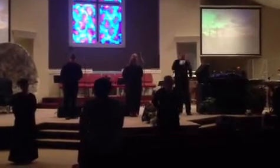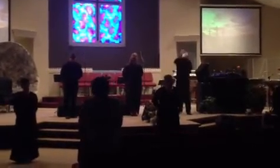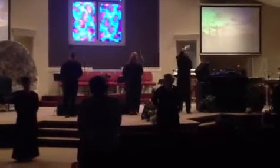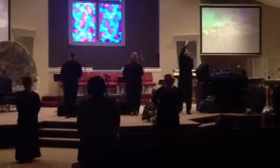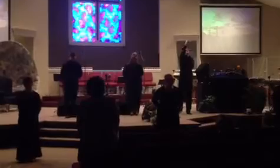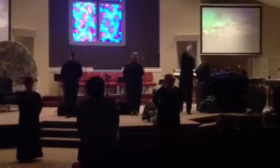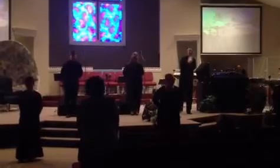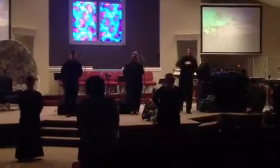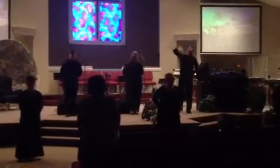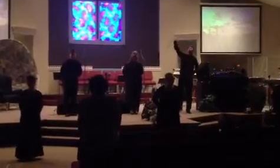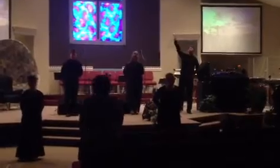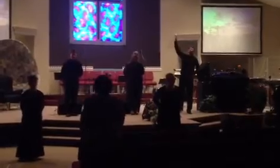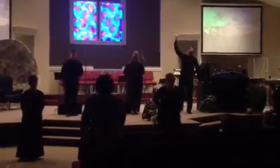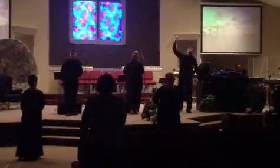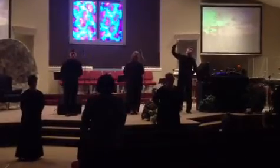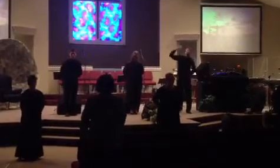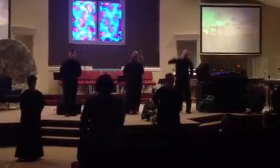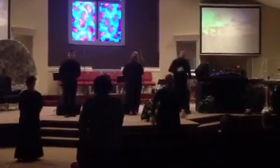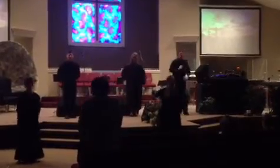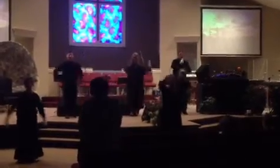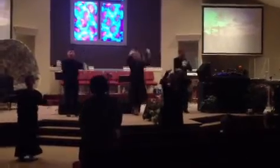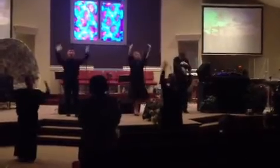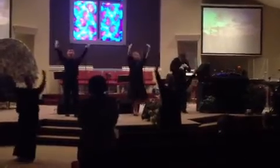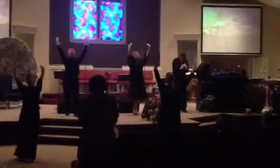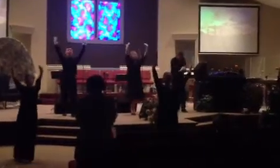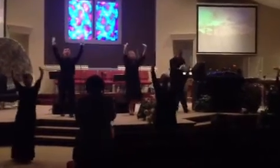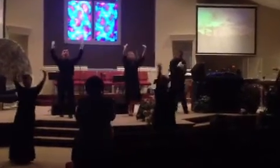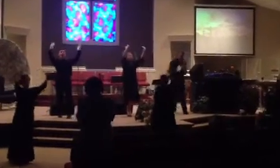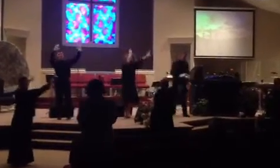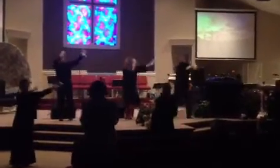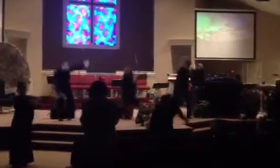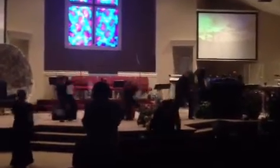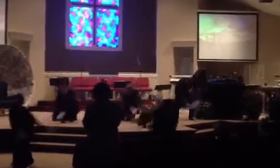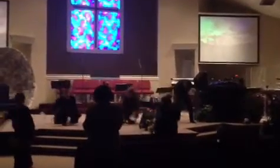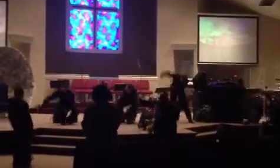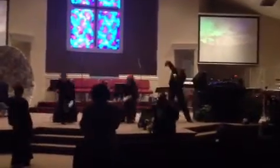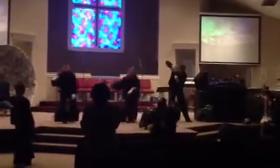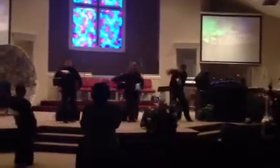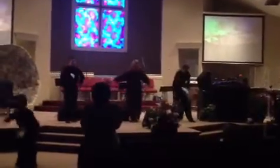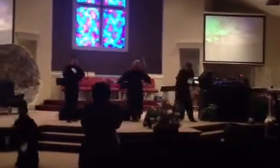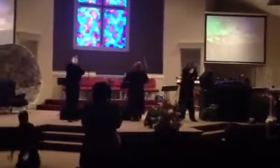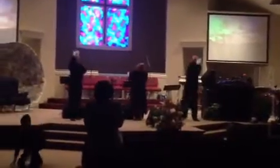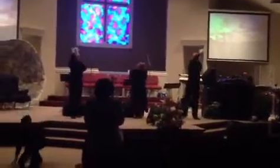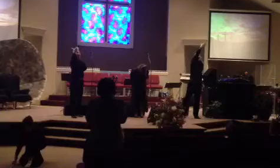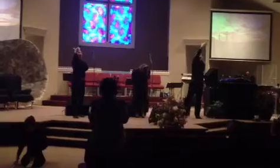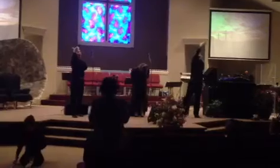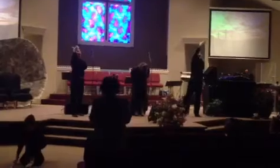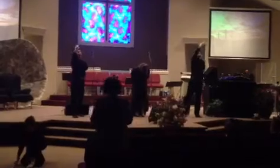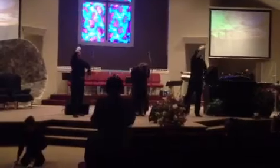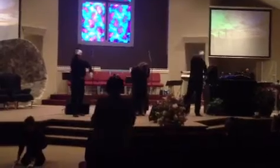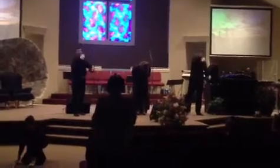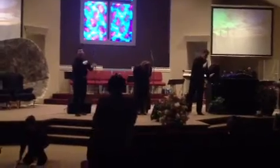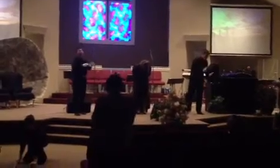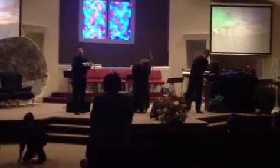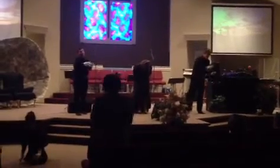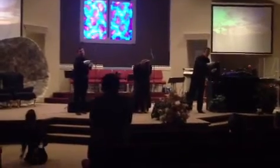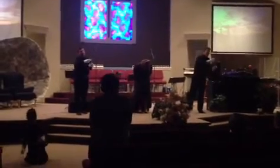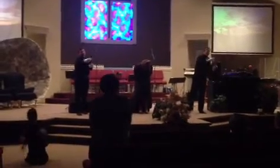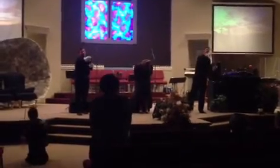Crying to you. All I can do is cry. Holy.